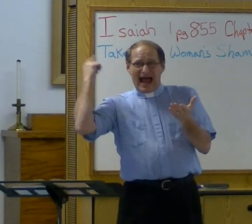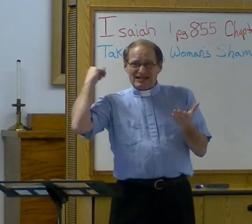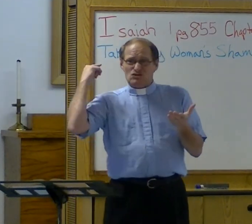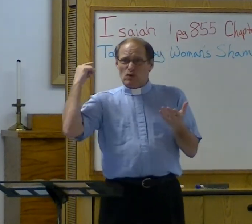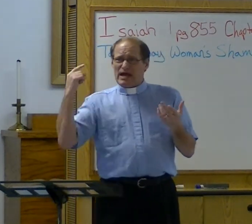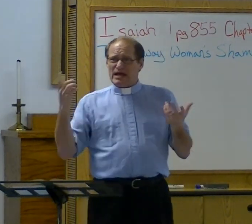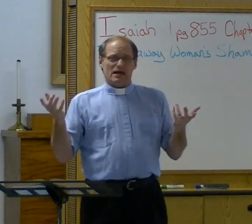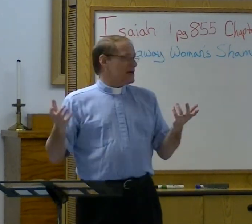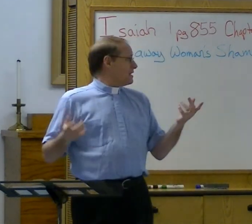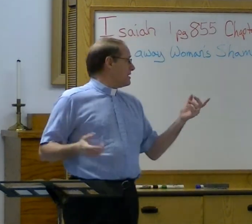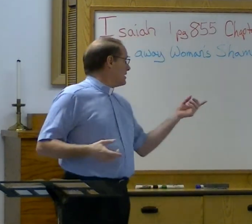Last week,